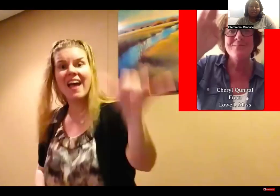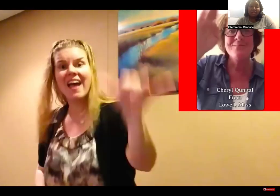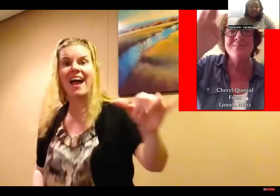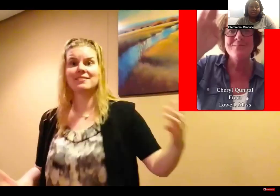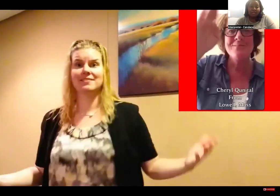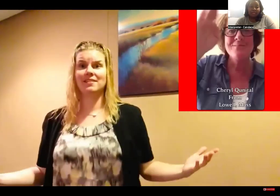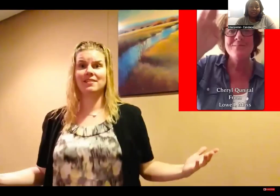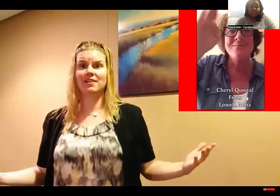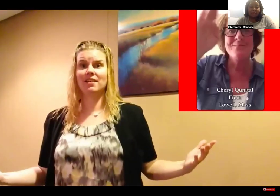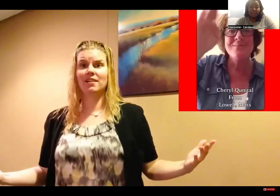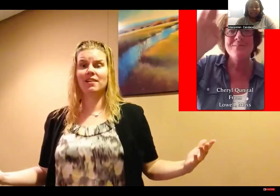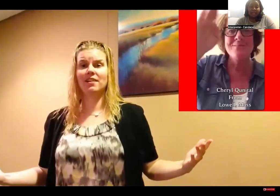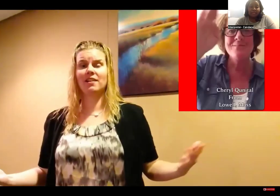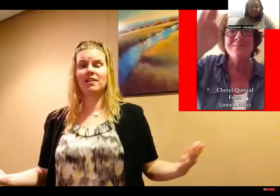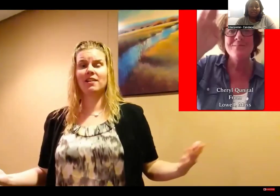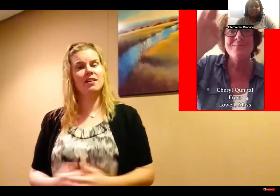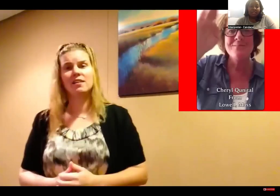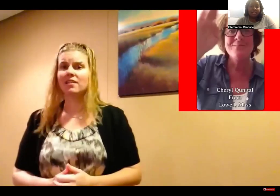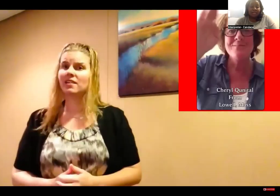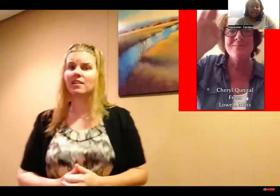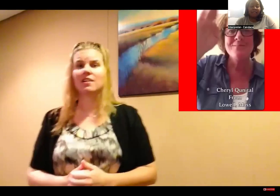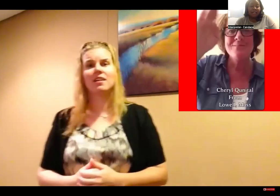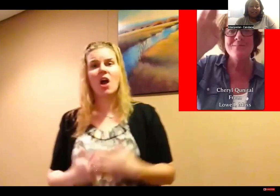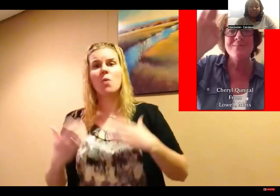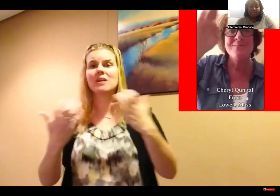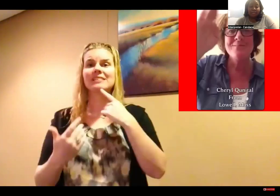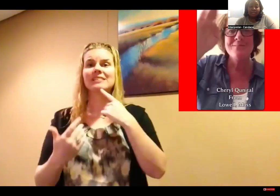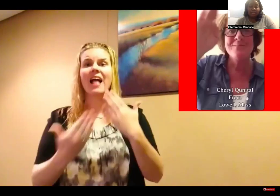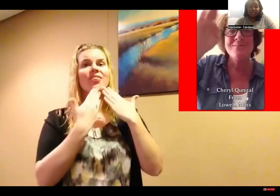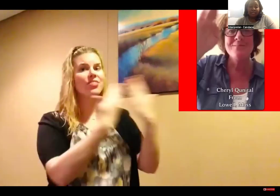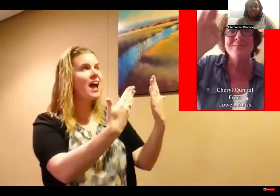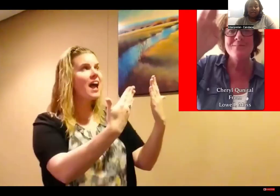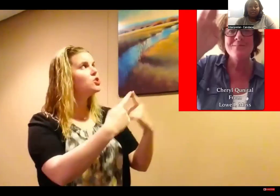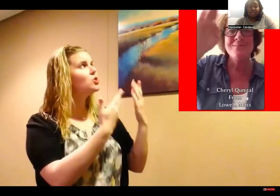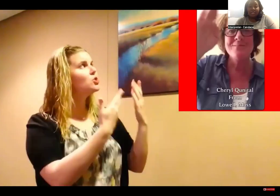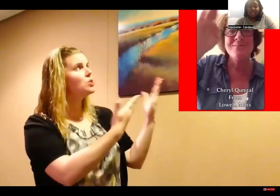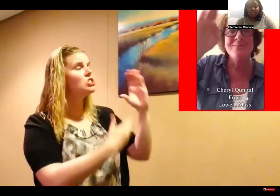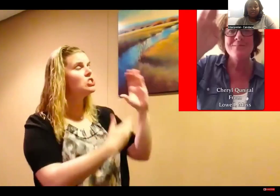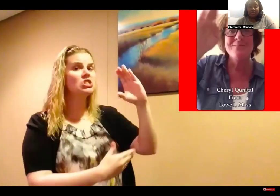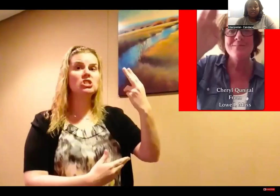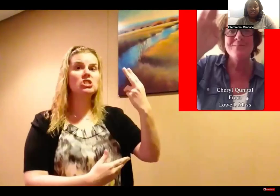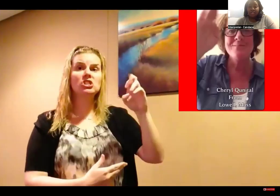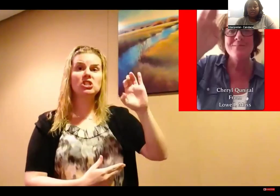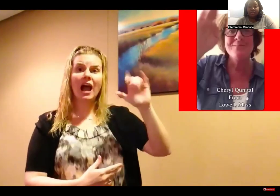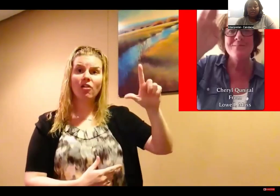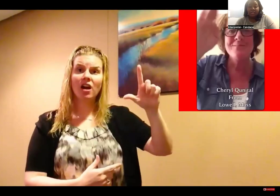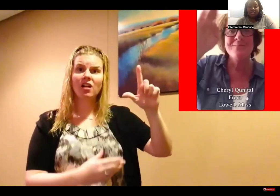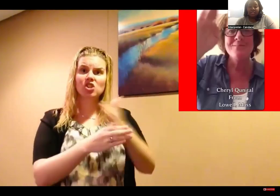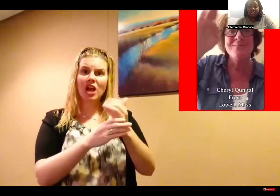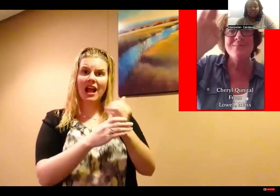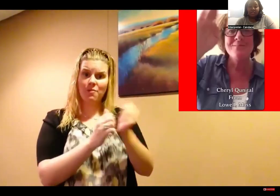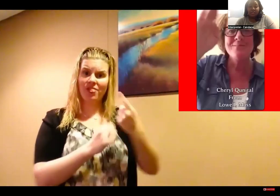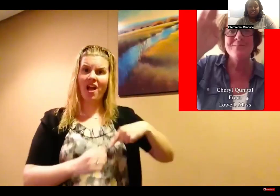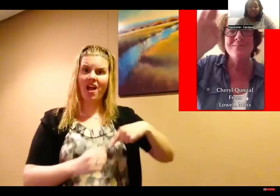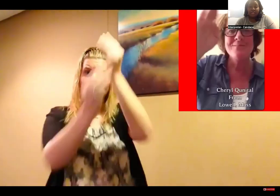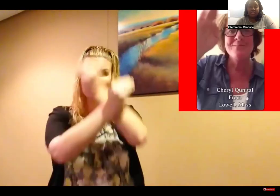have someone to live forever and have someone have a live person. I want to say thank you to her, Cheryl. I want to say thank